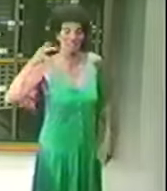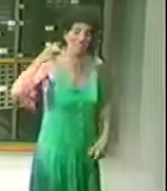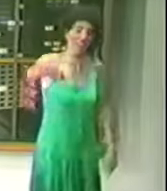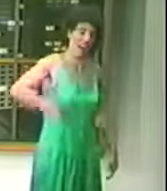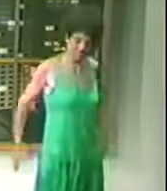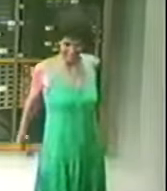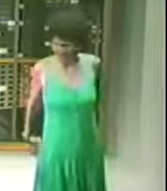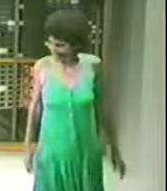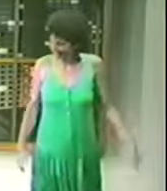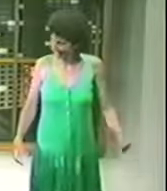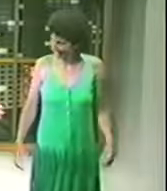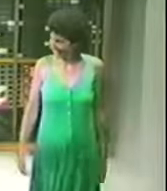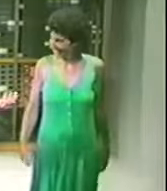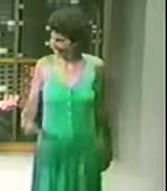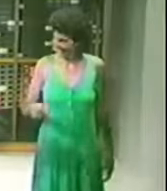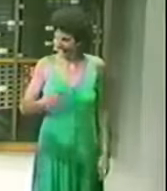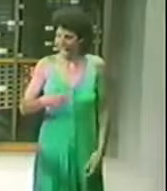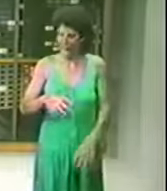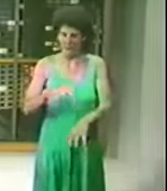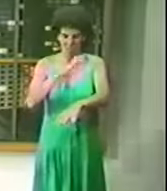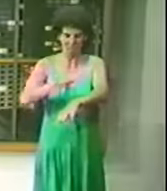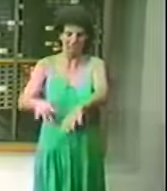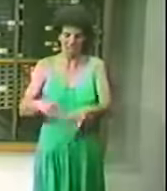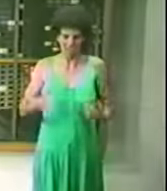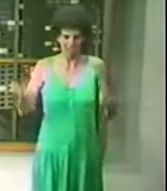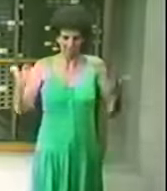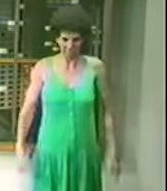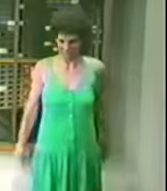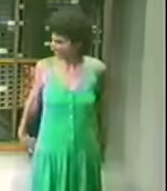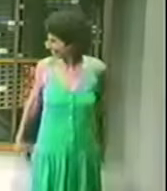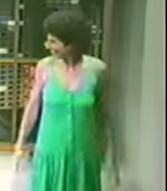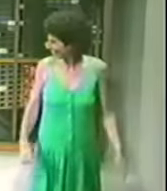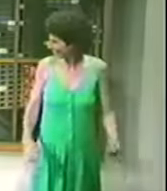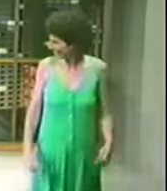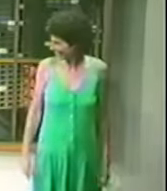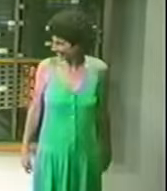up. I'm pale. Let me last.